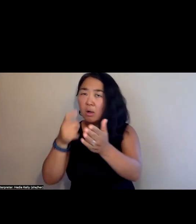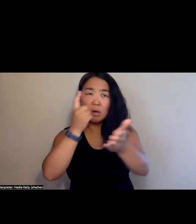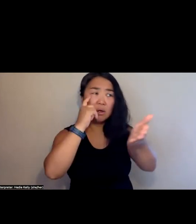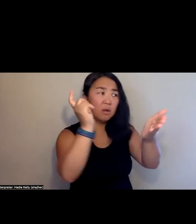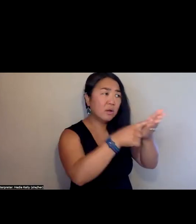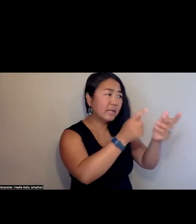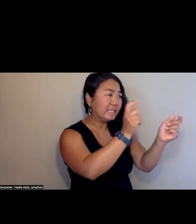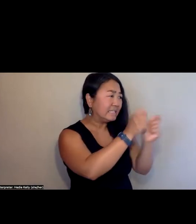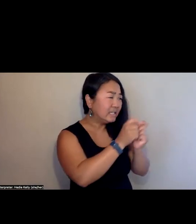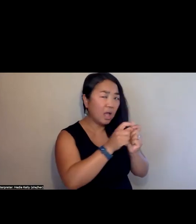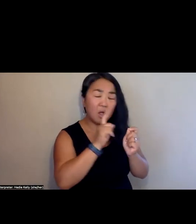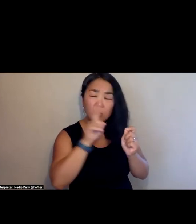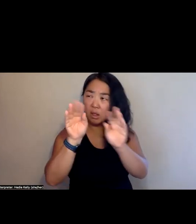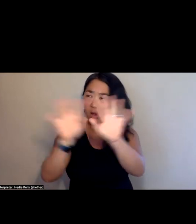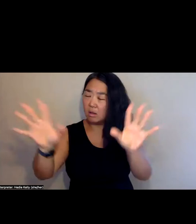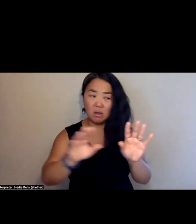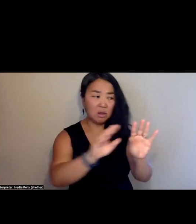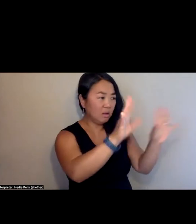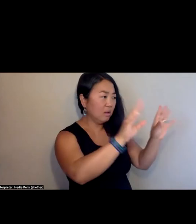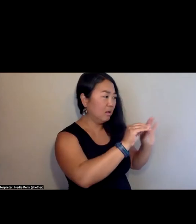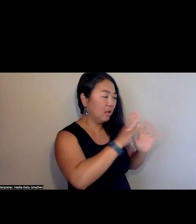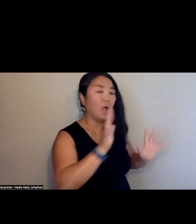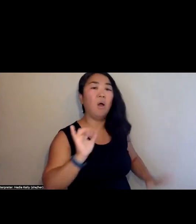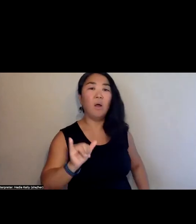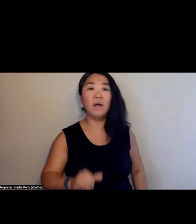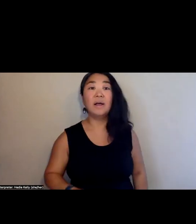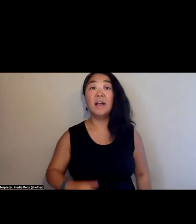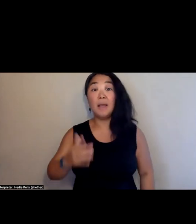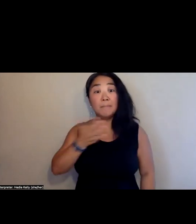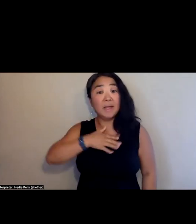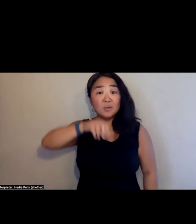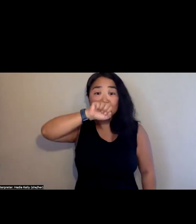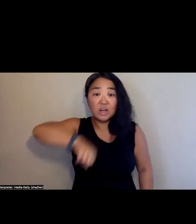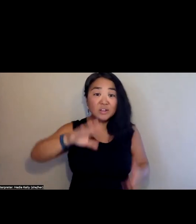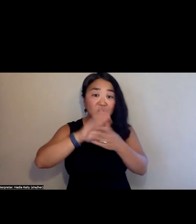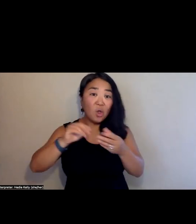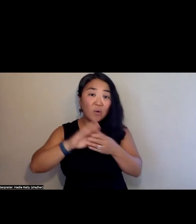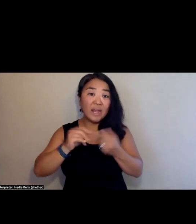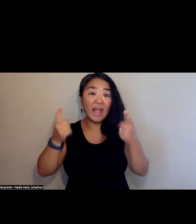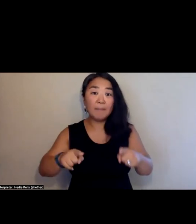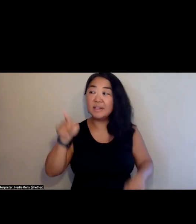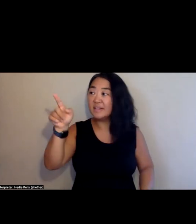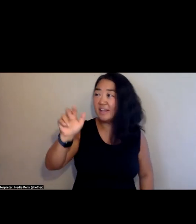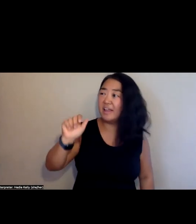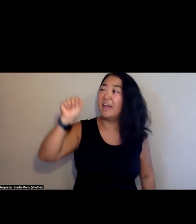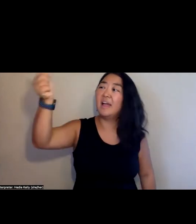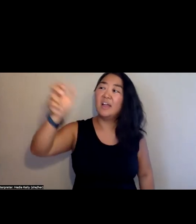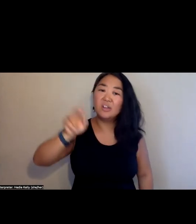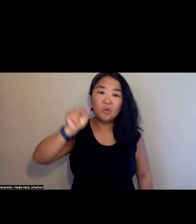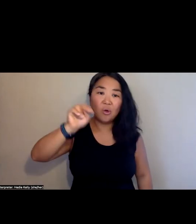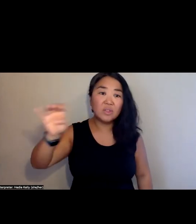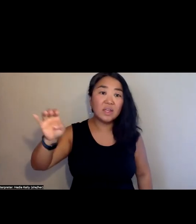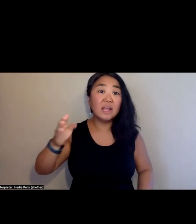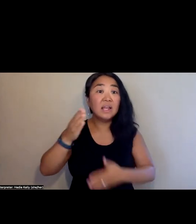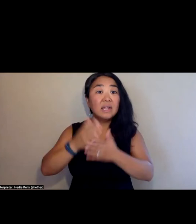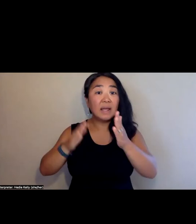One of my favorite straight line stories happens up here, somewhere in the far northeast, where there's some houses that the perimeter cuts